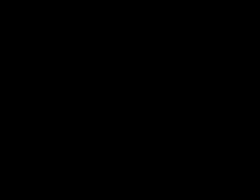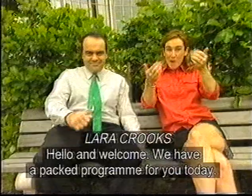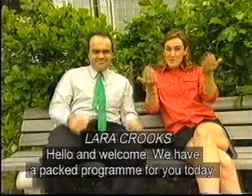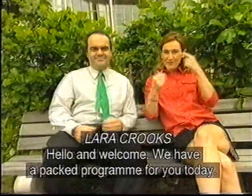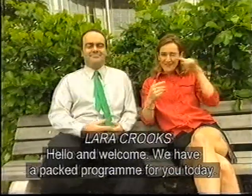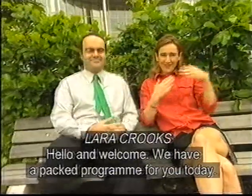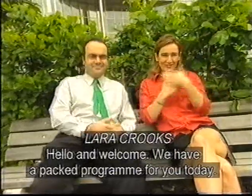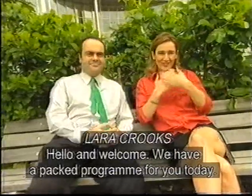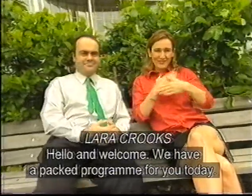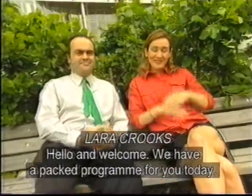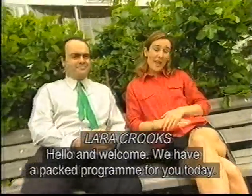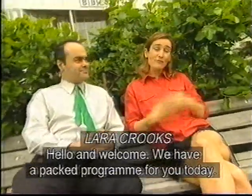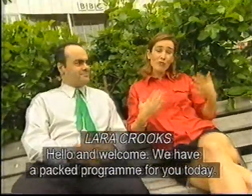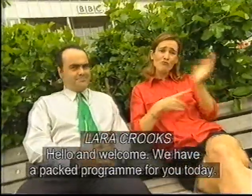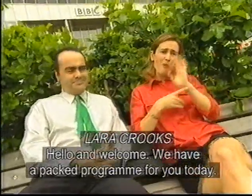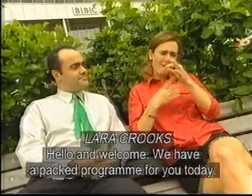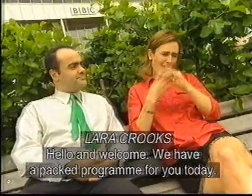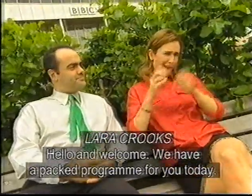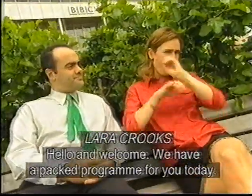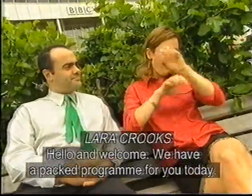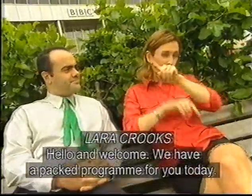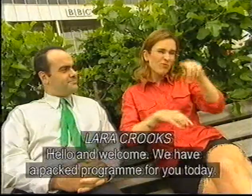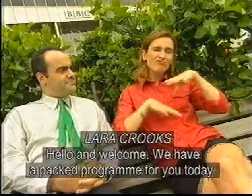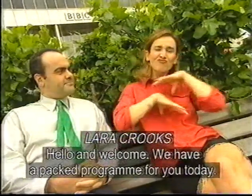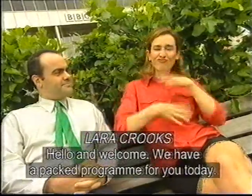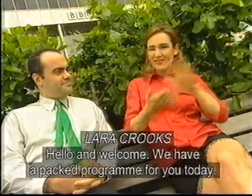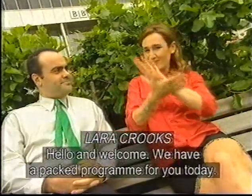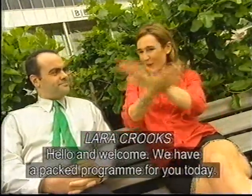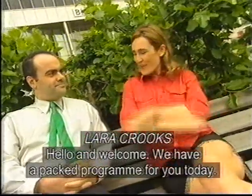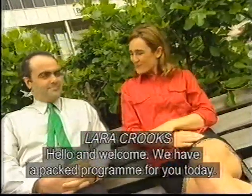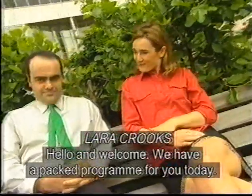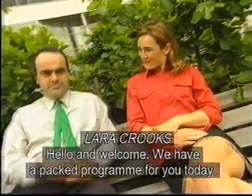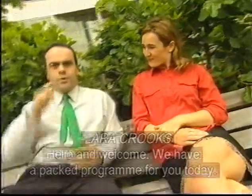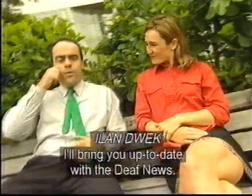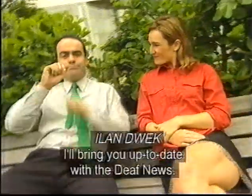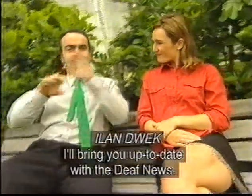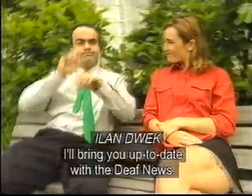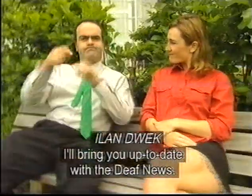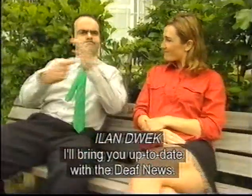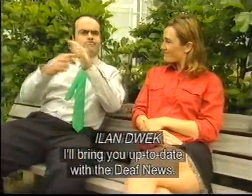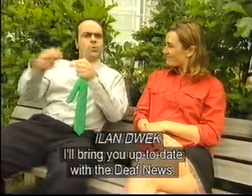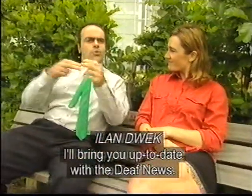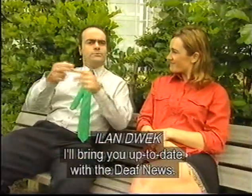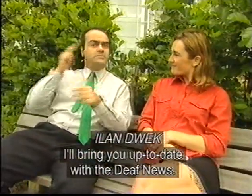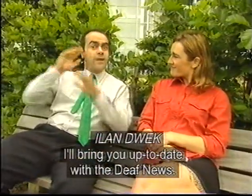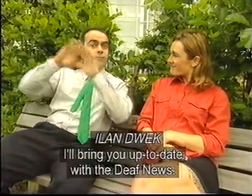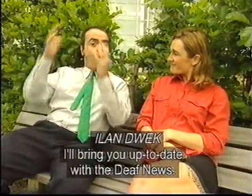Hello and welcome to See Here on Saturday. We have a packed programme for you today, so sit back and enjoy. And I'll be bringing you up to date with the deaf